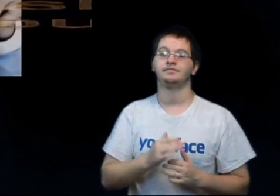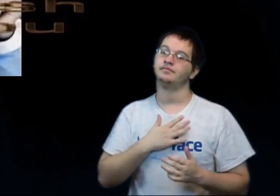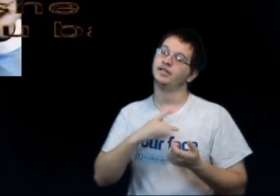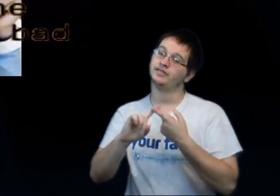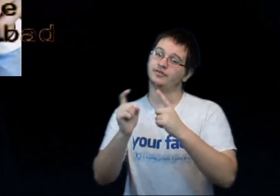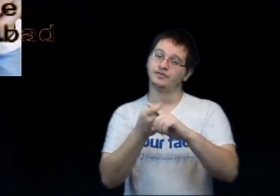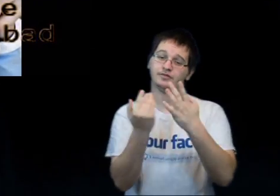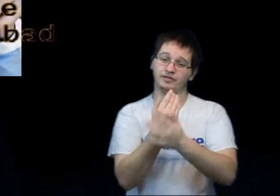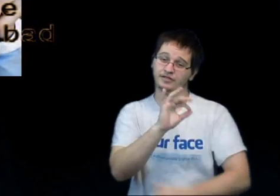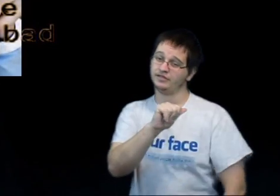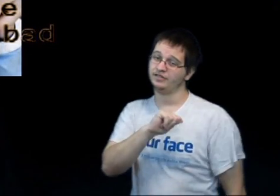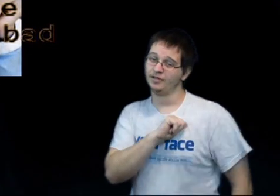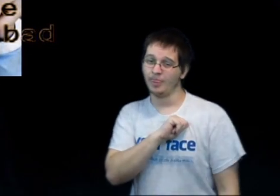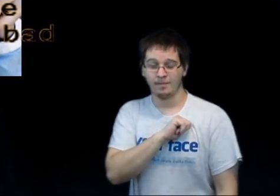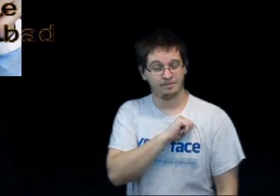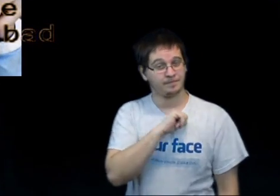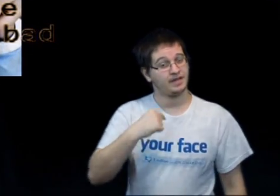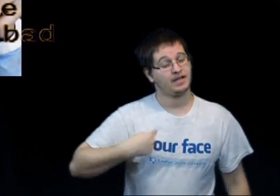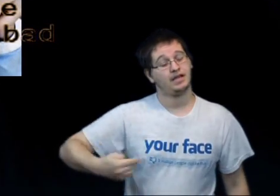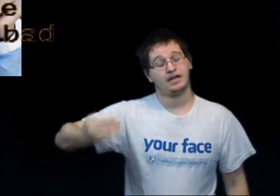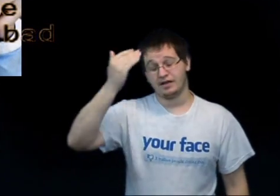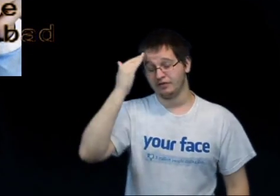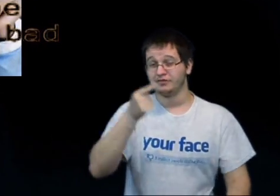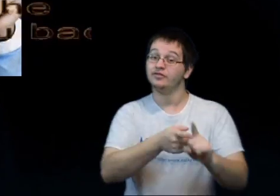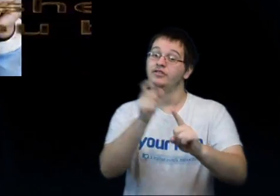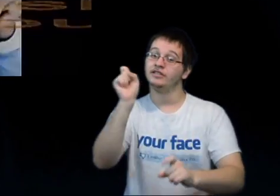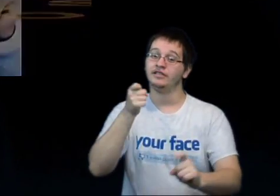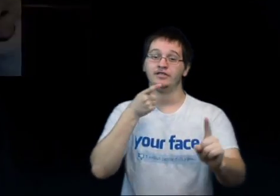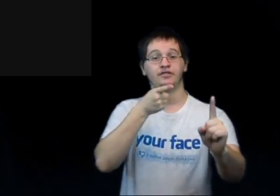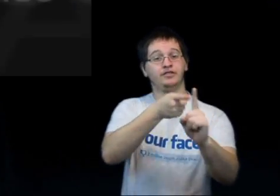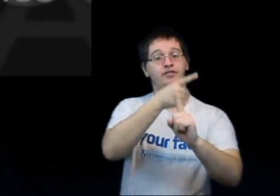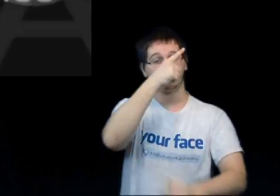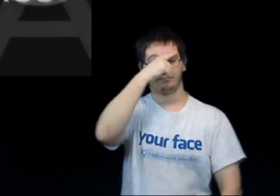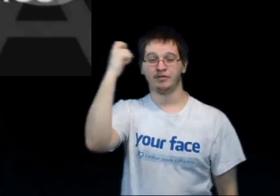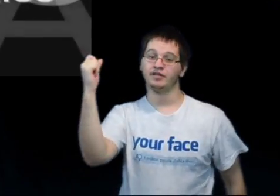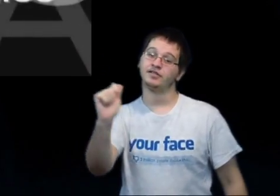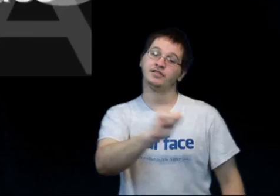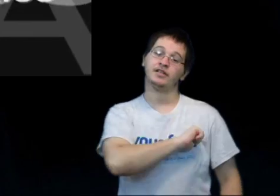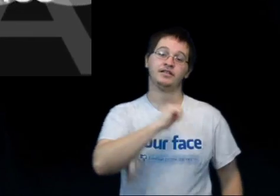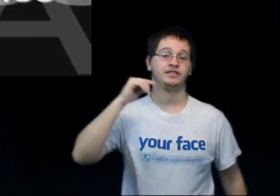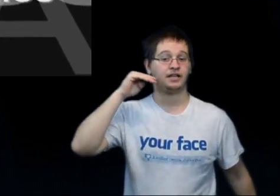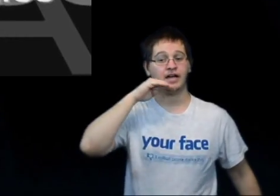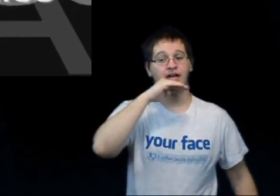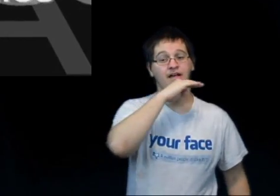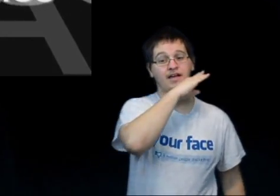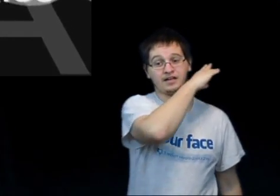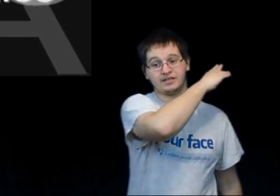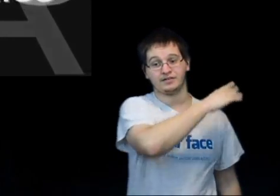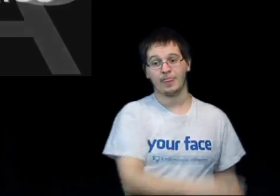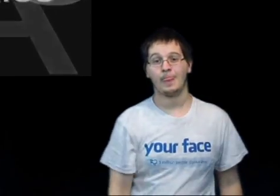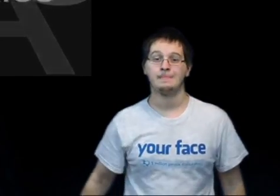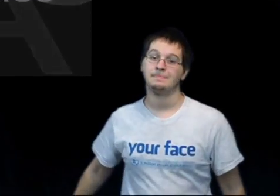And my new friend Alyssa I know she needs you bad Because Alyssa